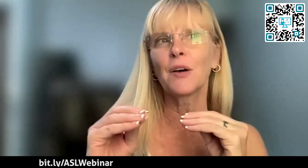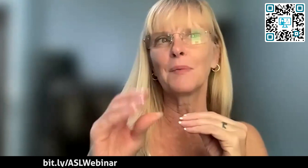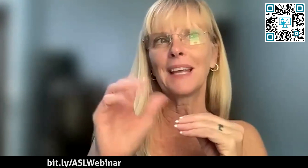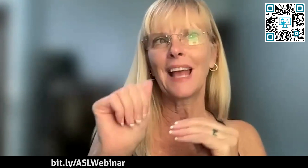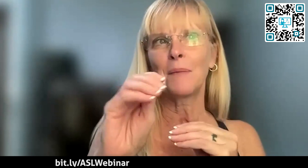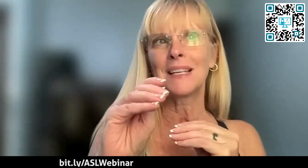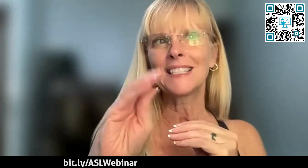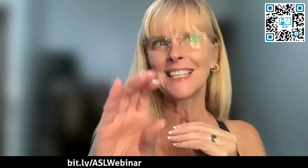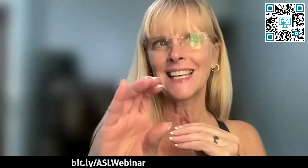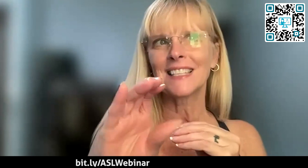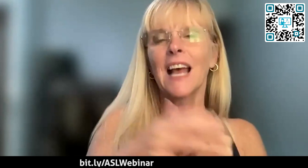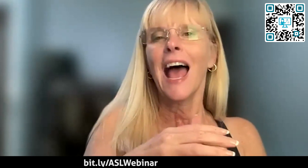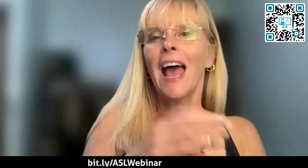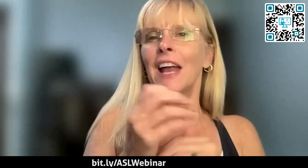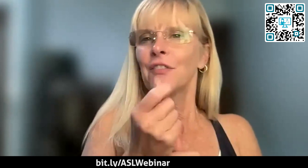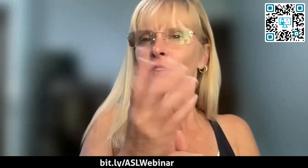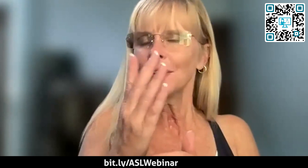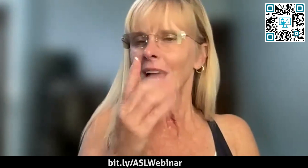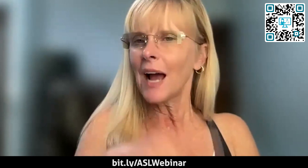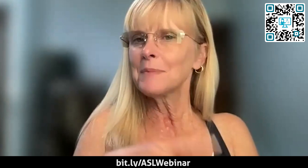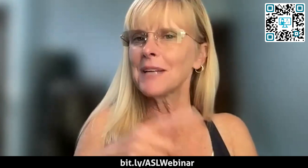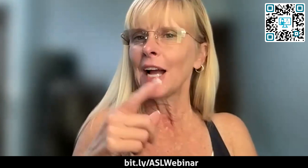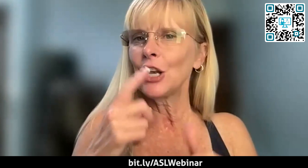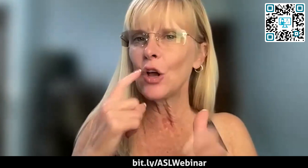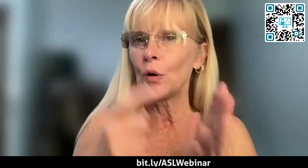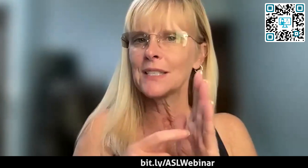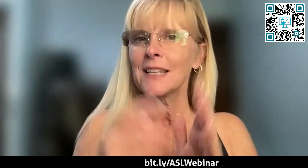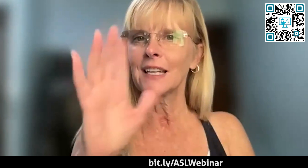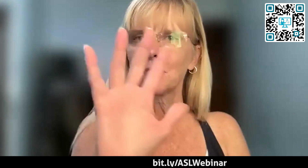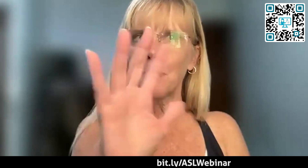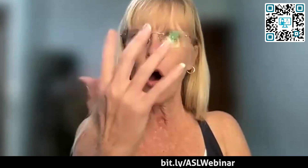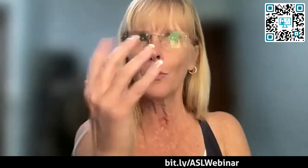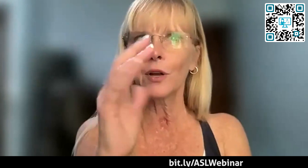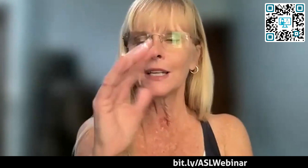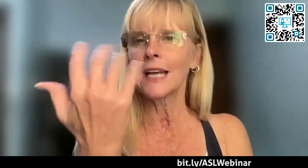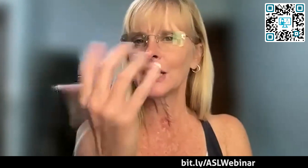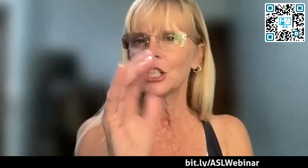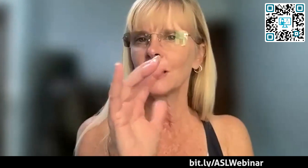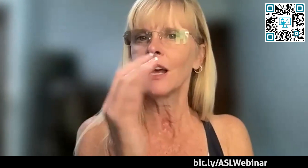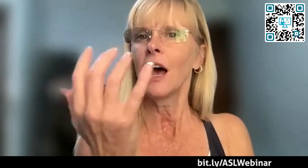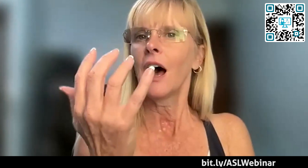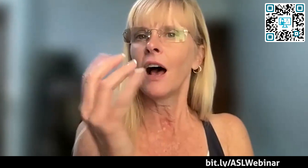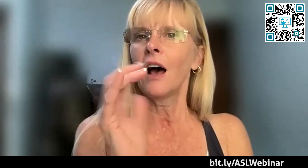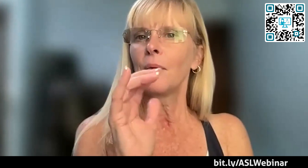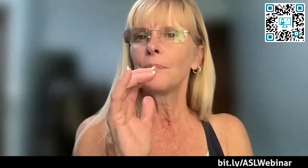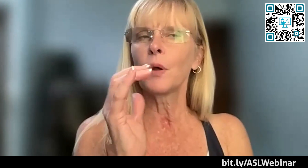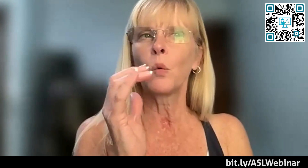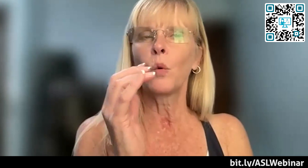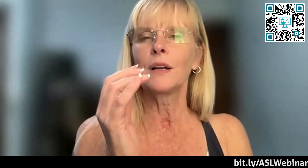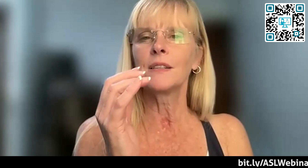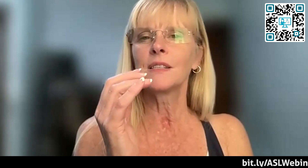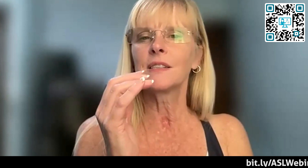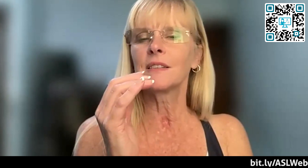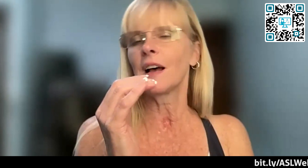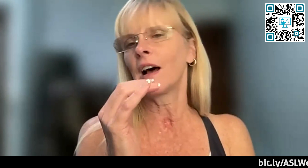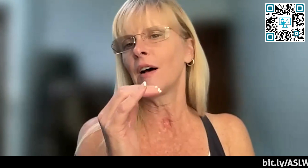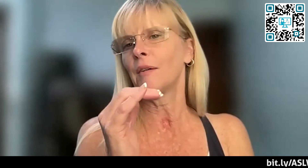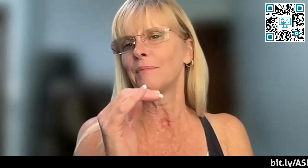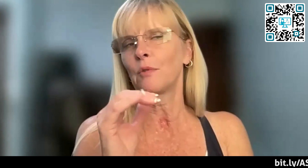him the ABCs. And a few times I noticed that his palm orientation was,